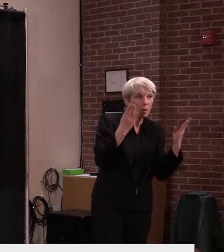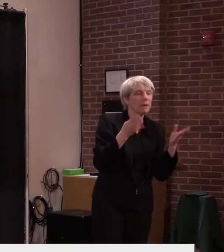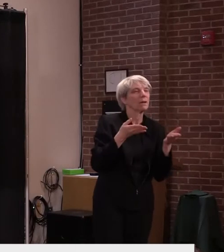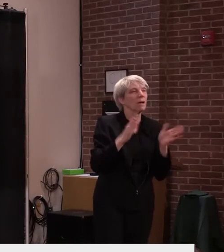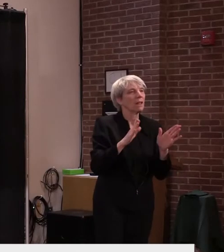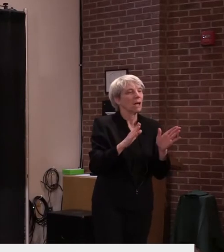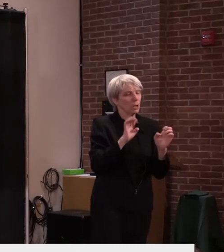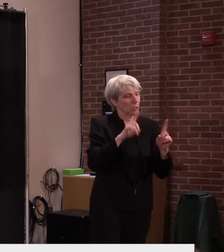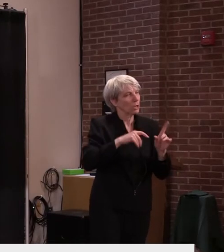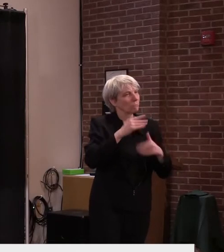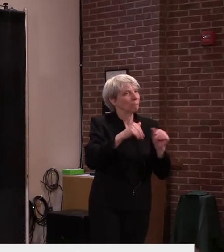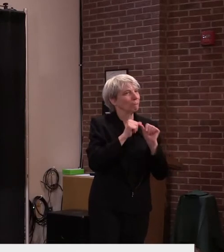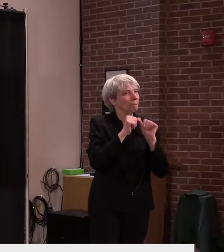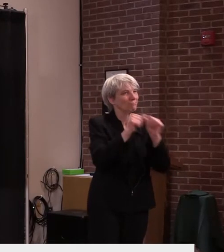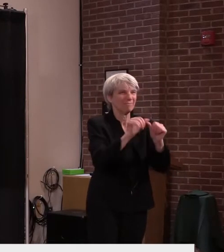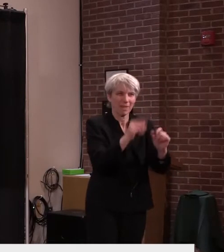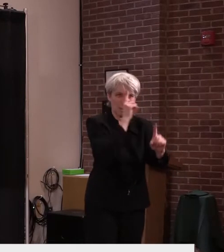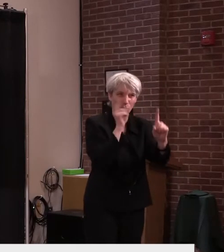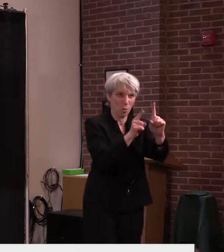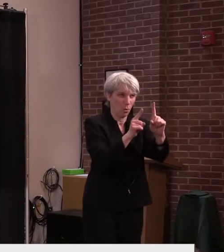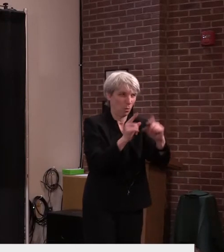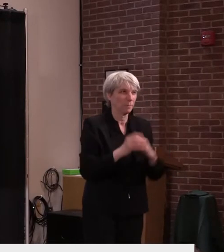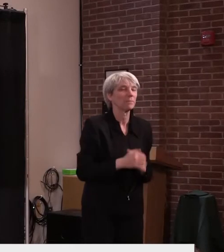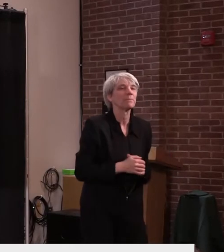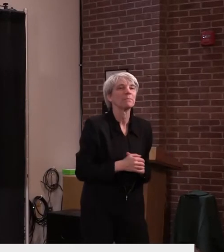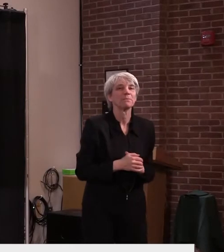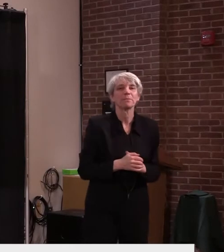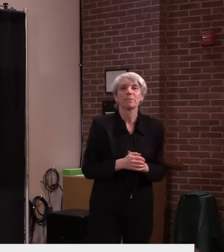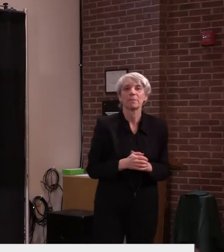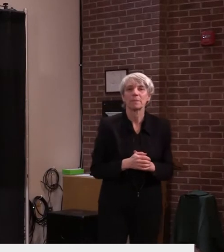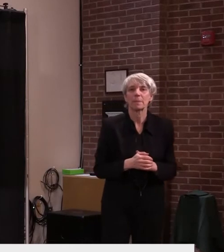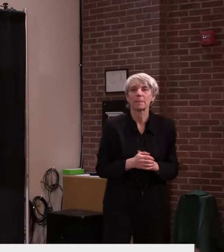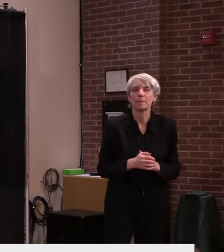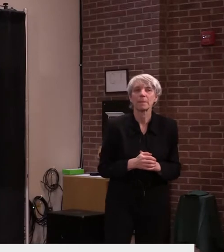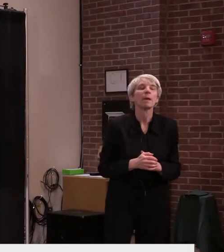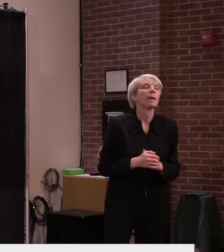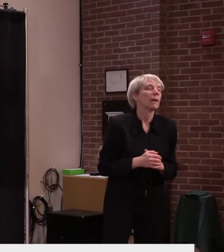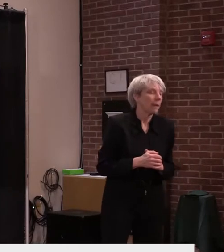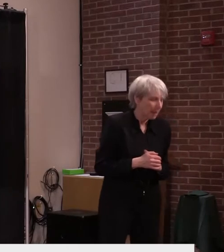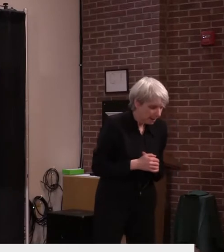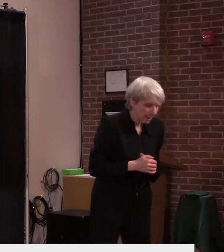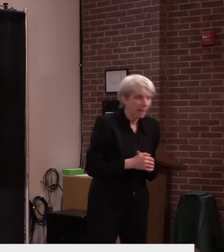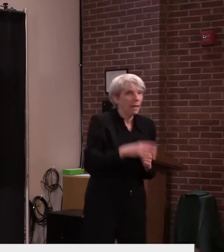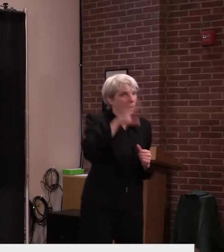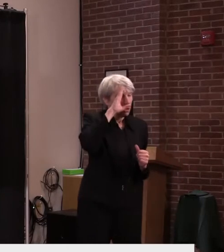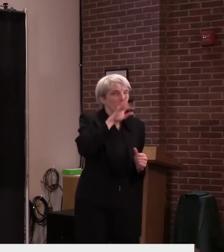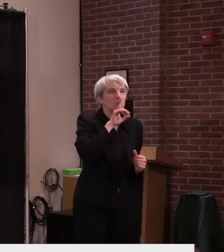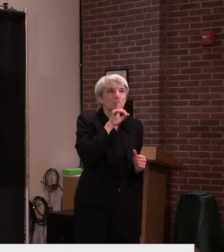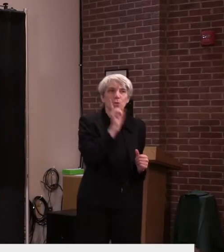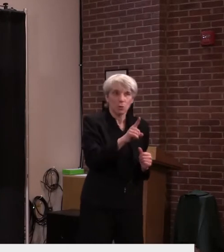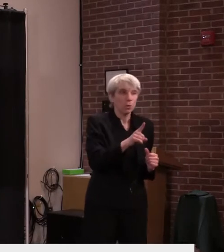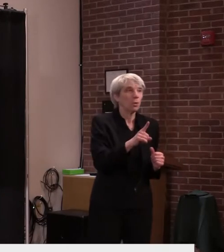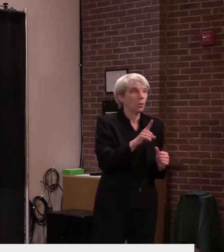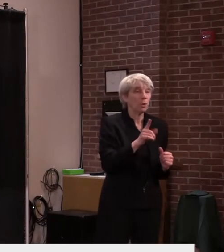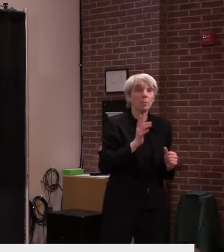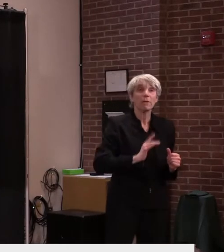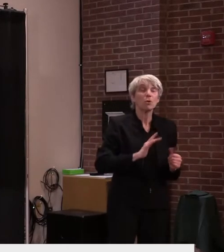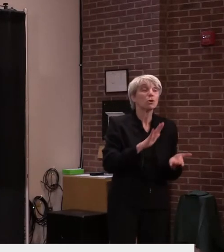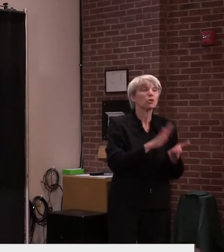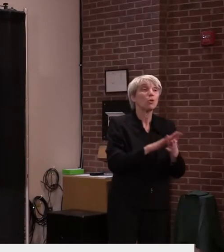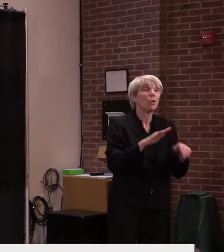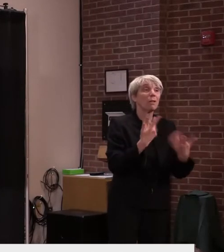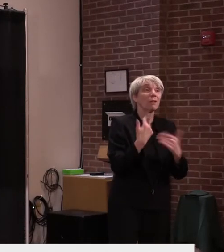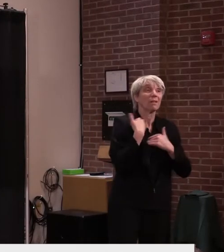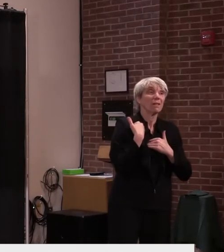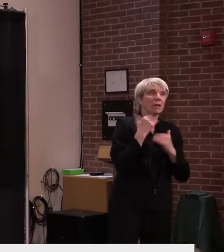education, which is the core priority. I acknowledge we are shifting some of the responsibility to homes,